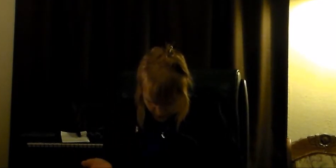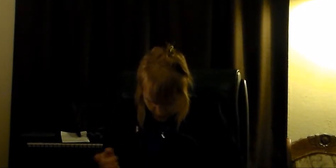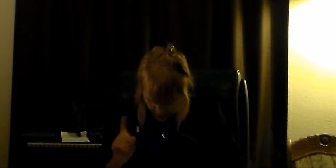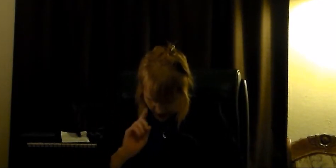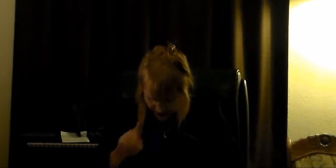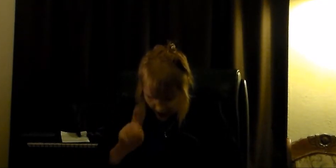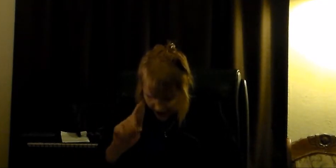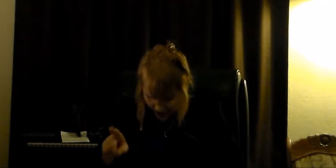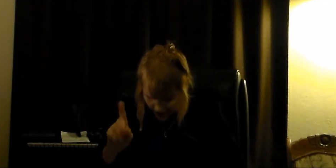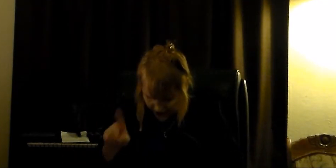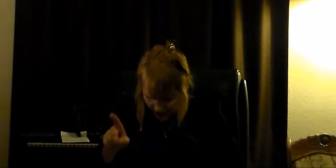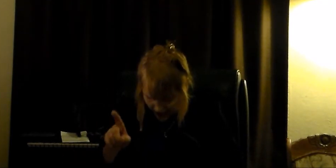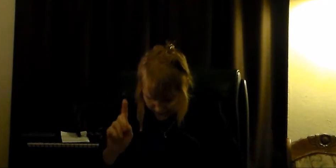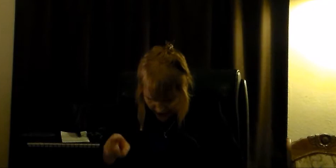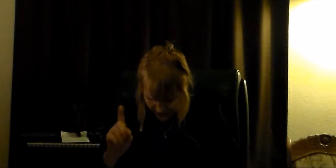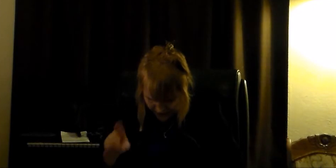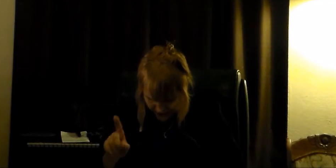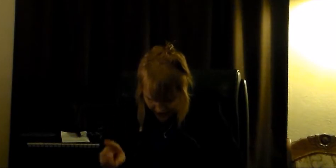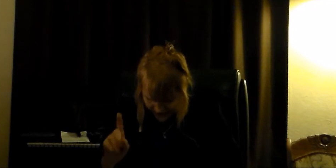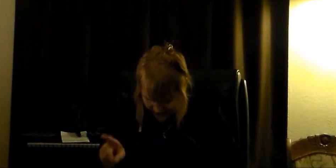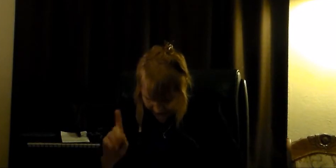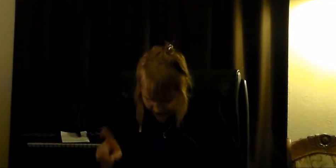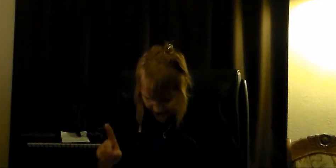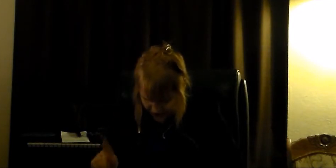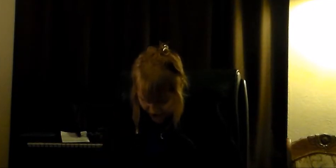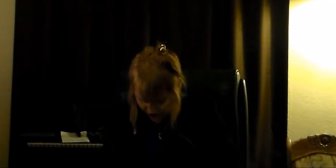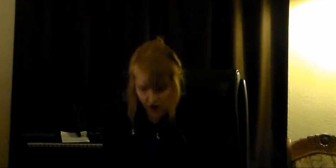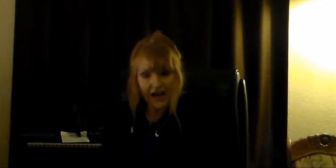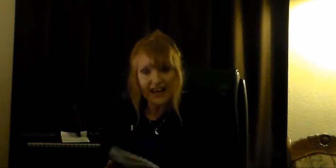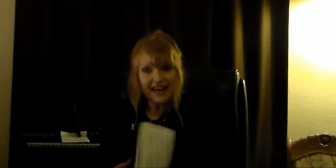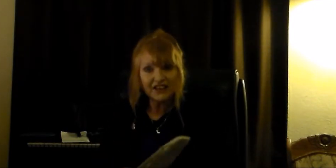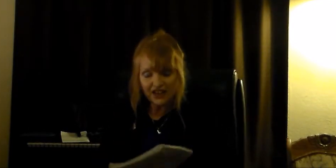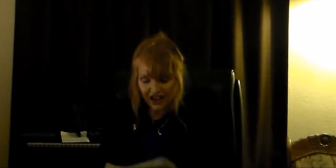through, not by and from the excess sinful nature. In